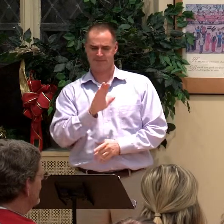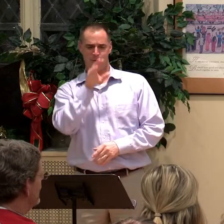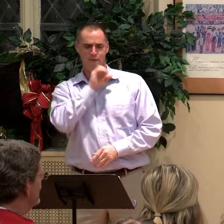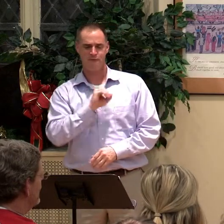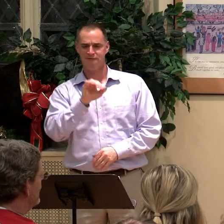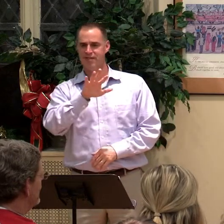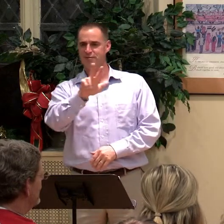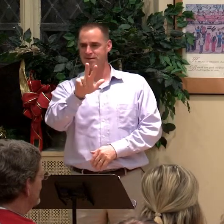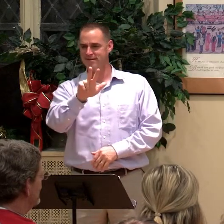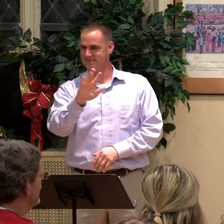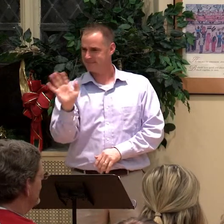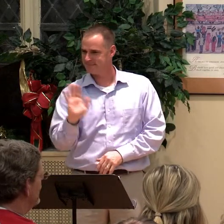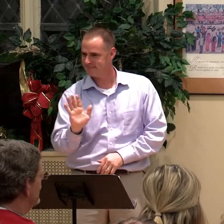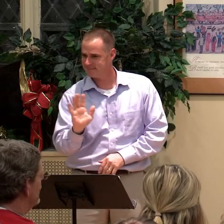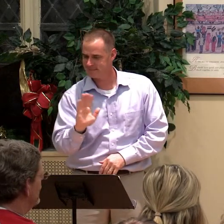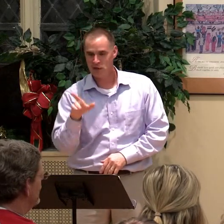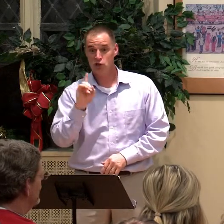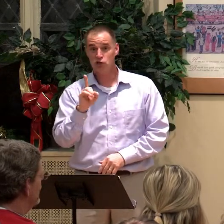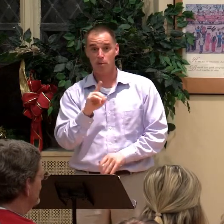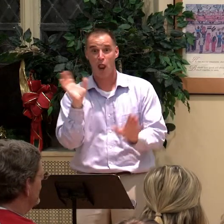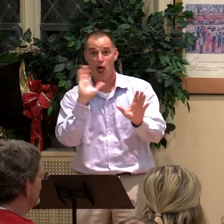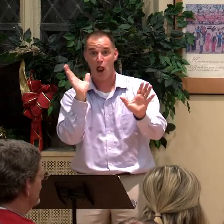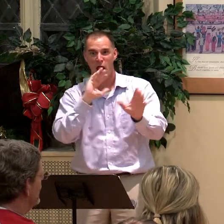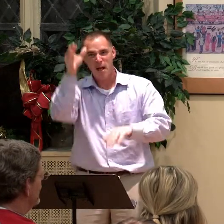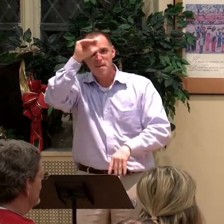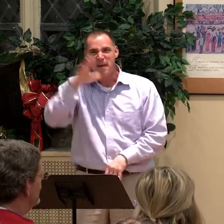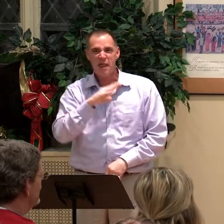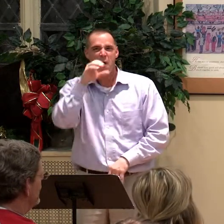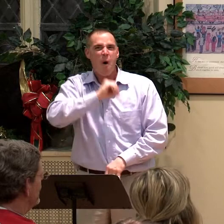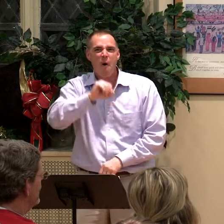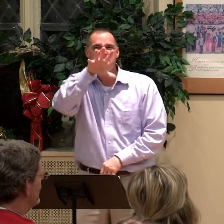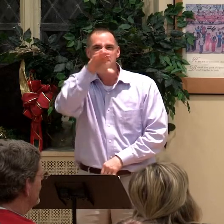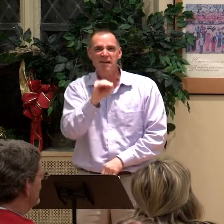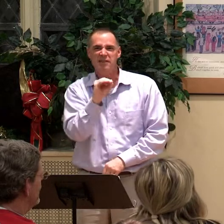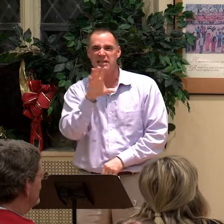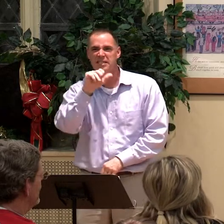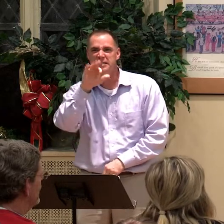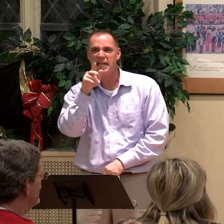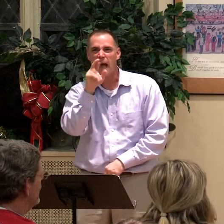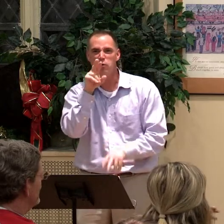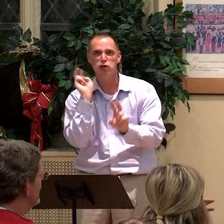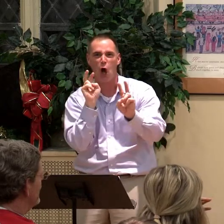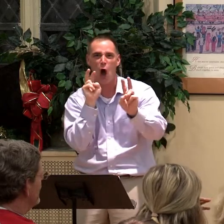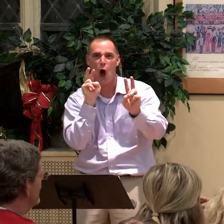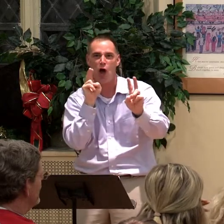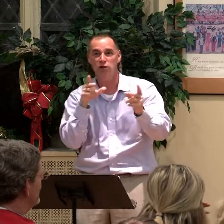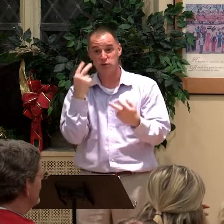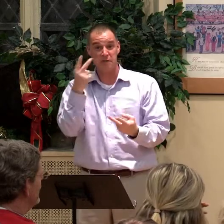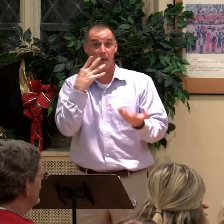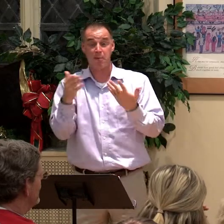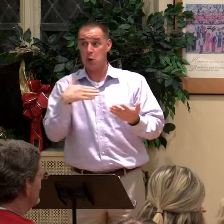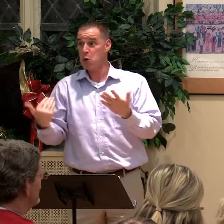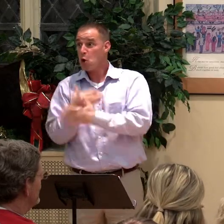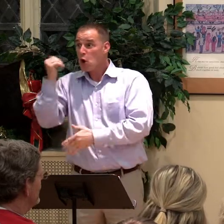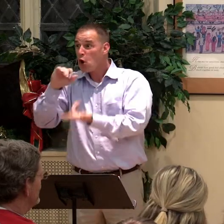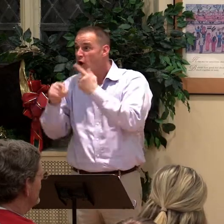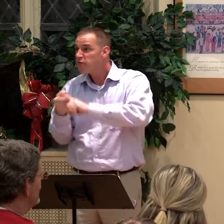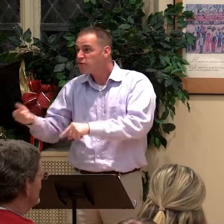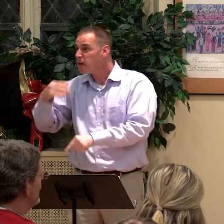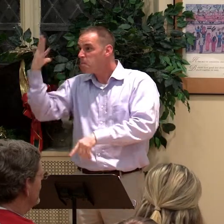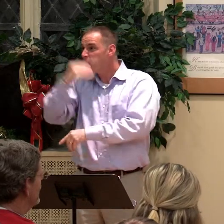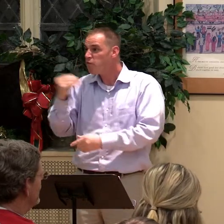53 and should not be cyber-stalking men in their 50s who you've dated to see if their new girlfriends are prettier